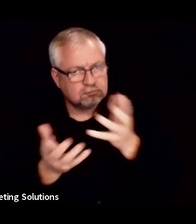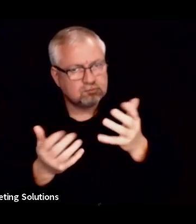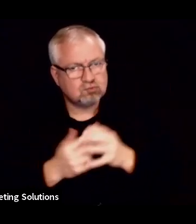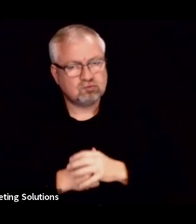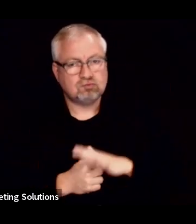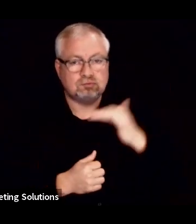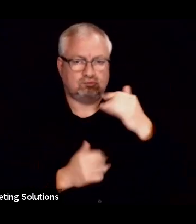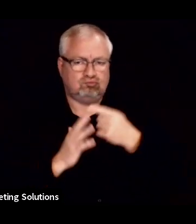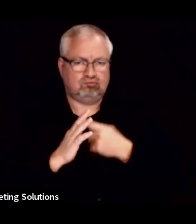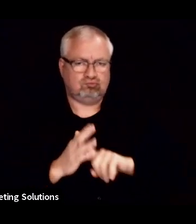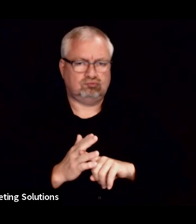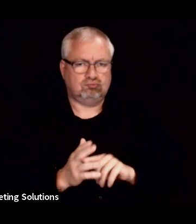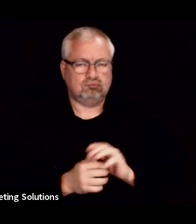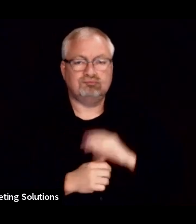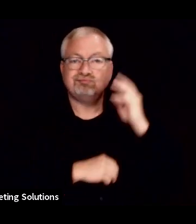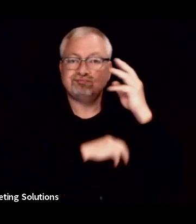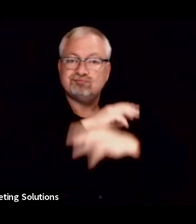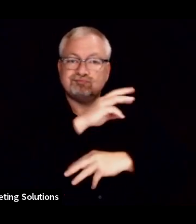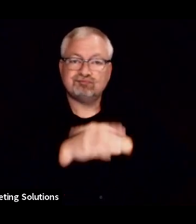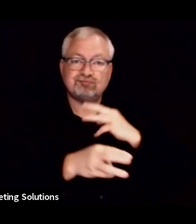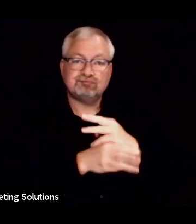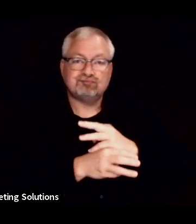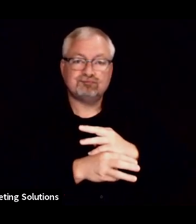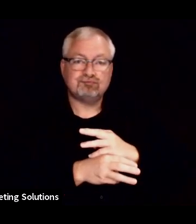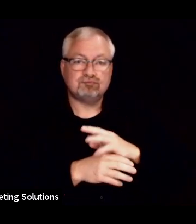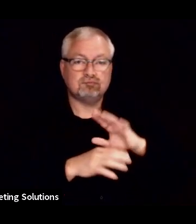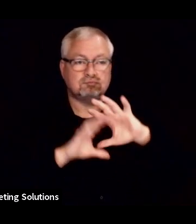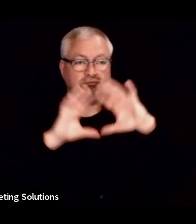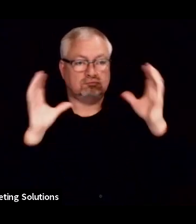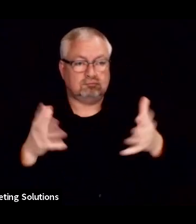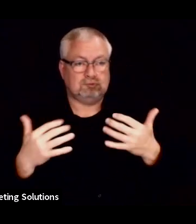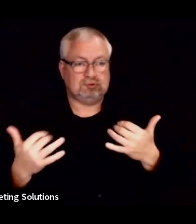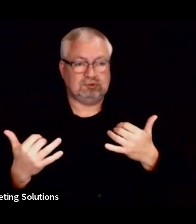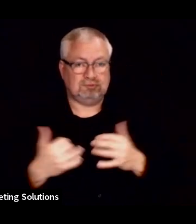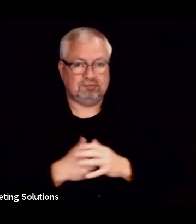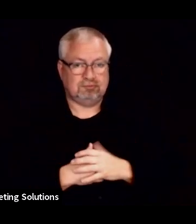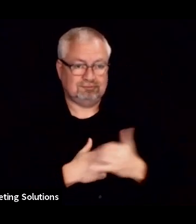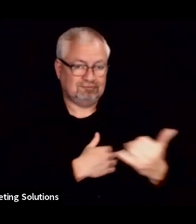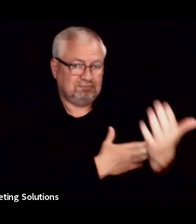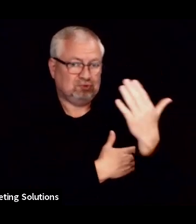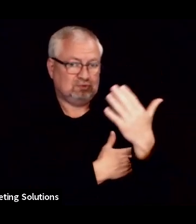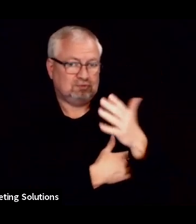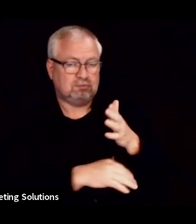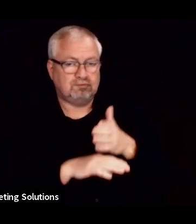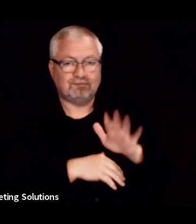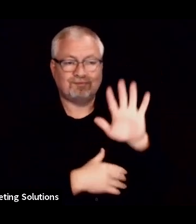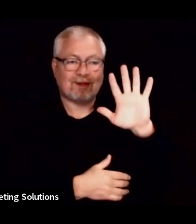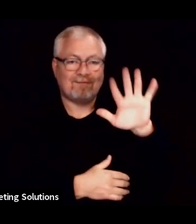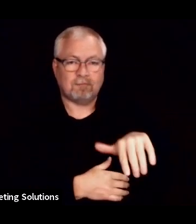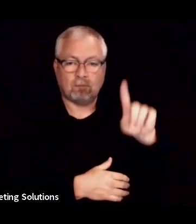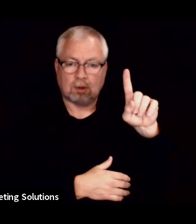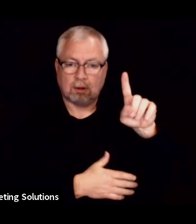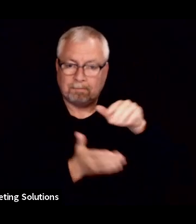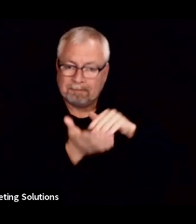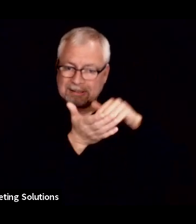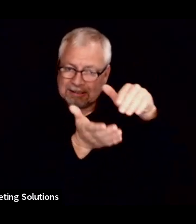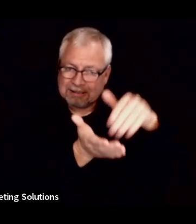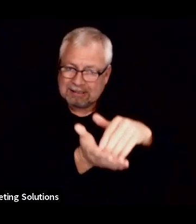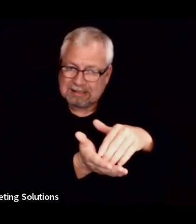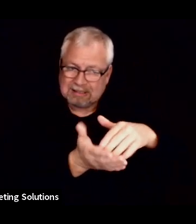and national picture. As of early this morning, we were at more than 5.1 million cases and